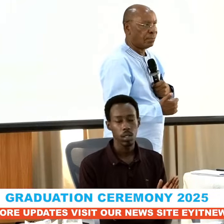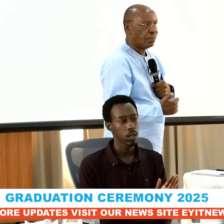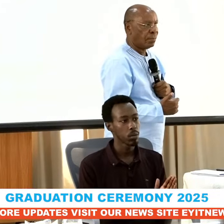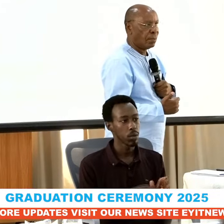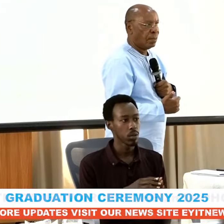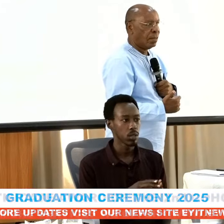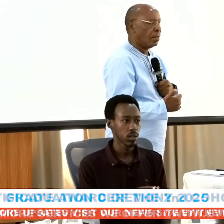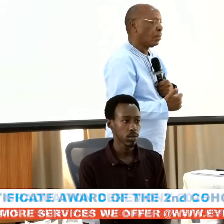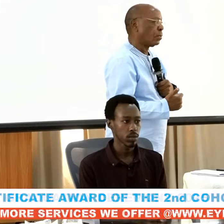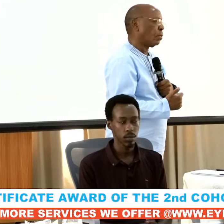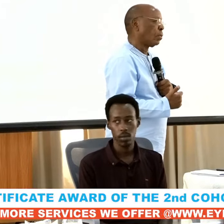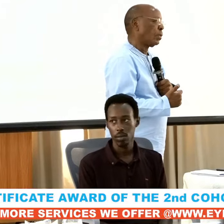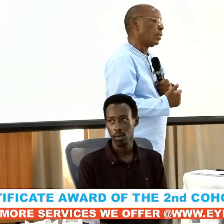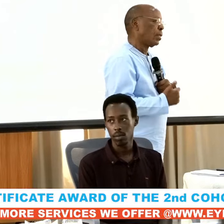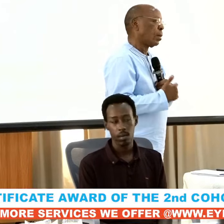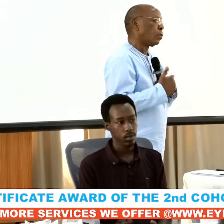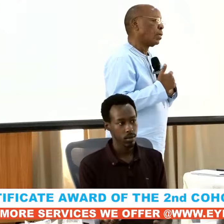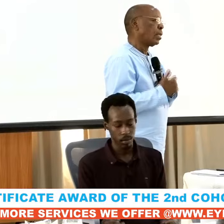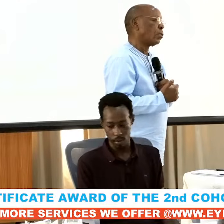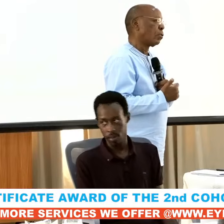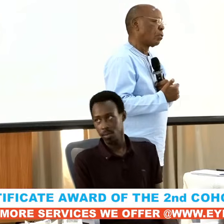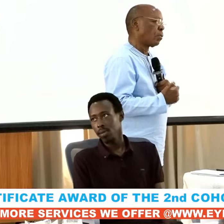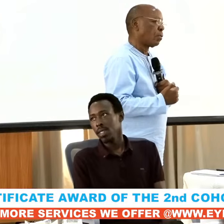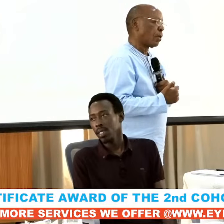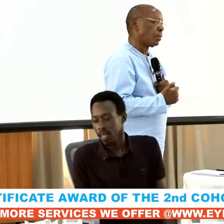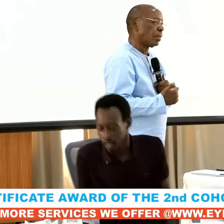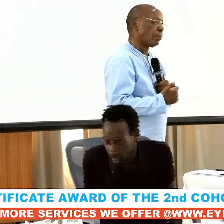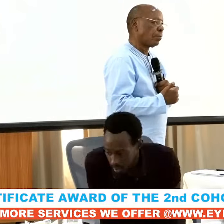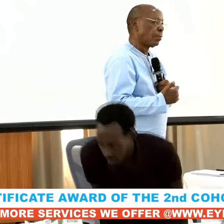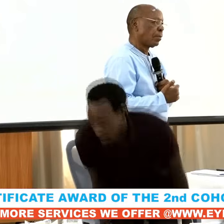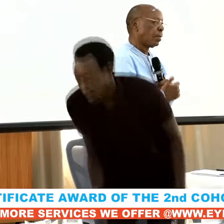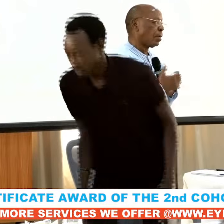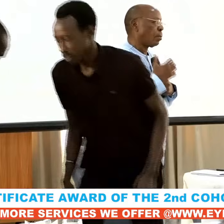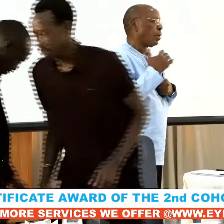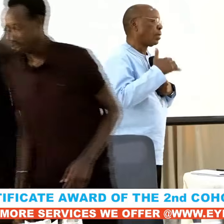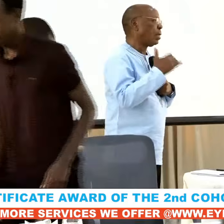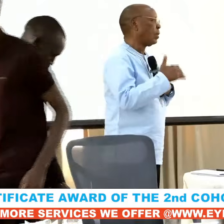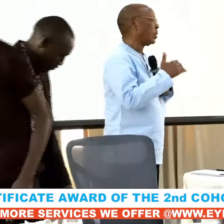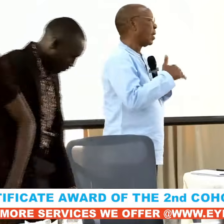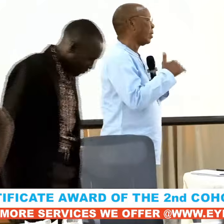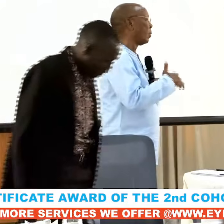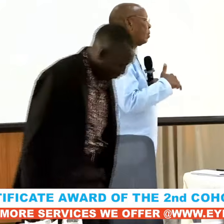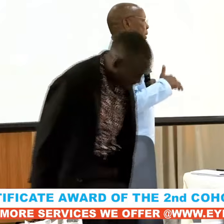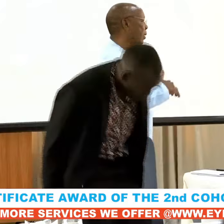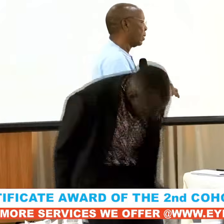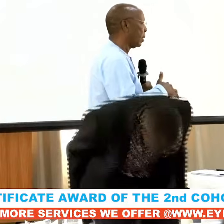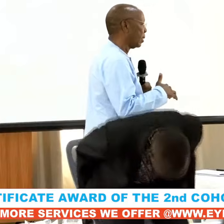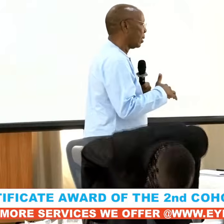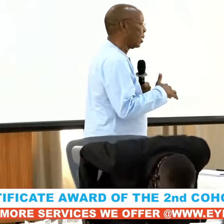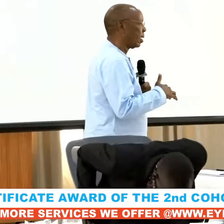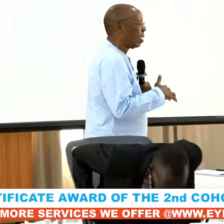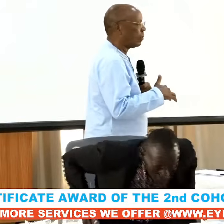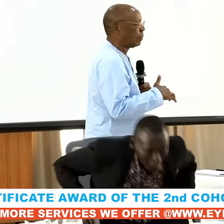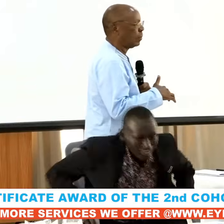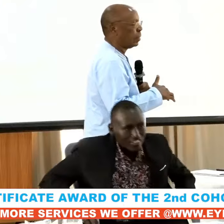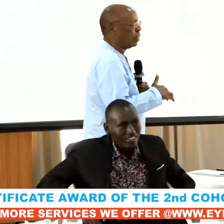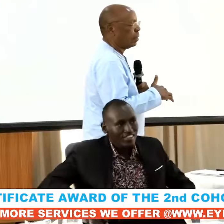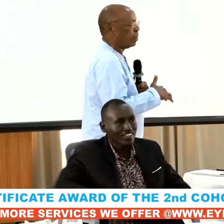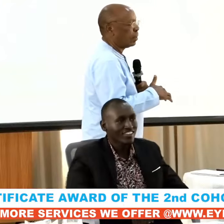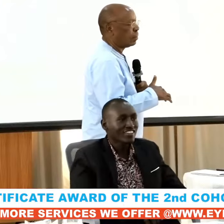devices. So you see, there are also intentional programs within which us as a university, luckily